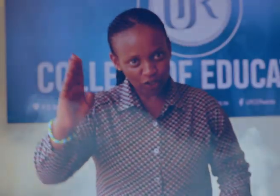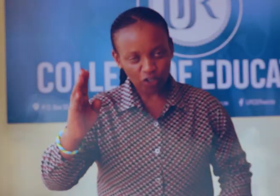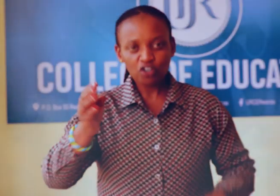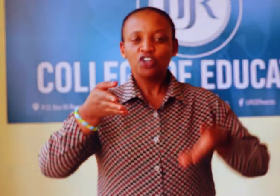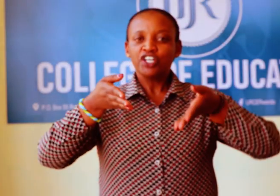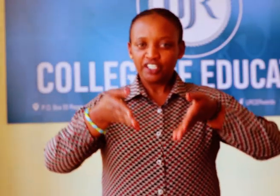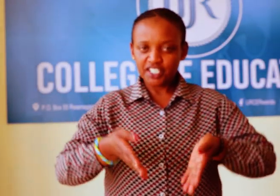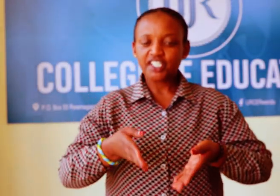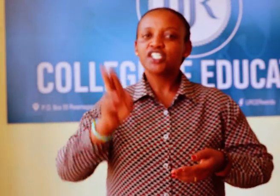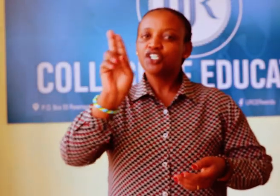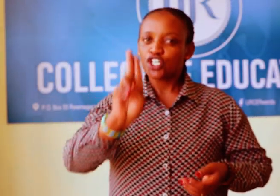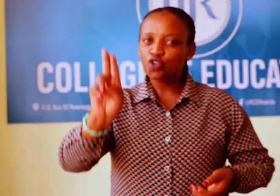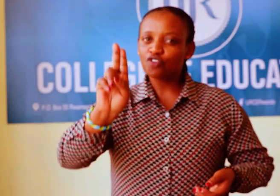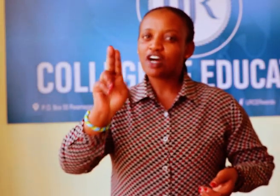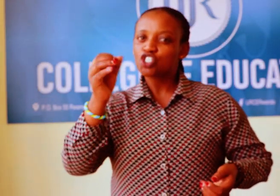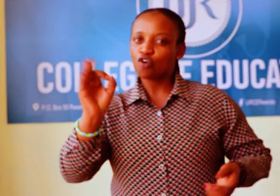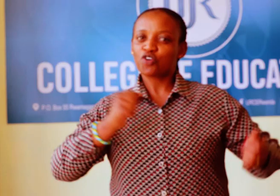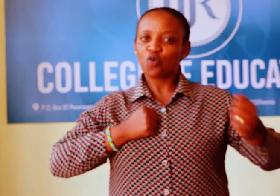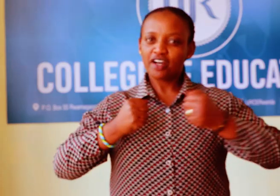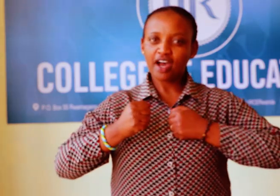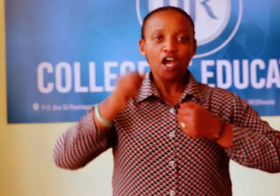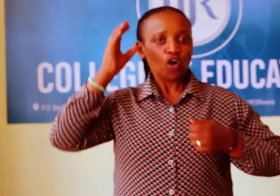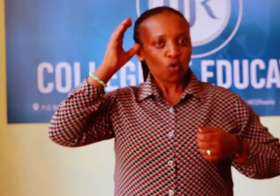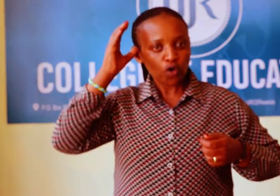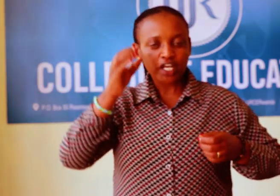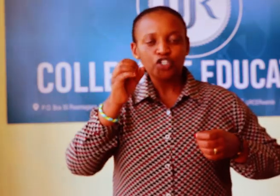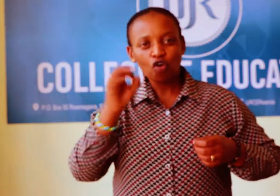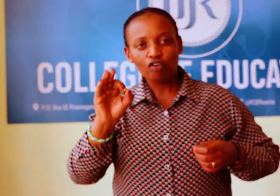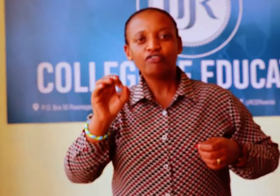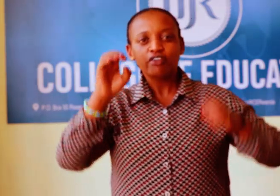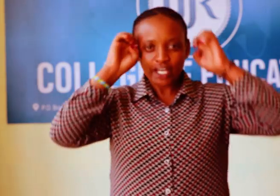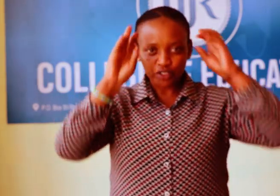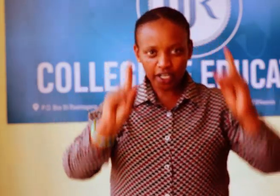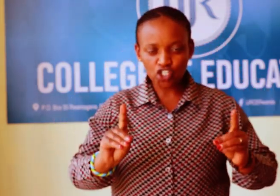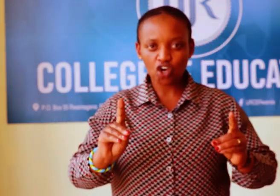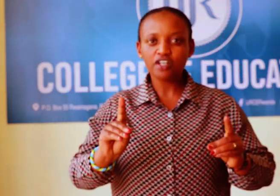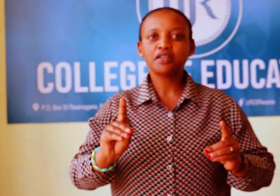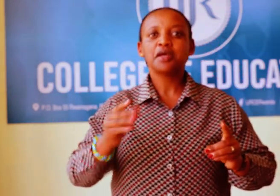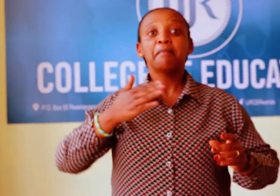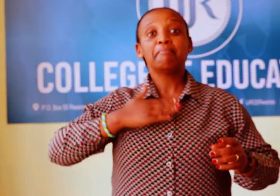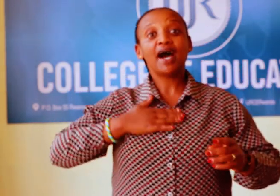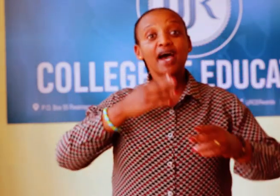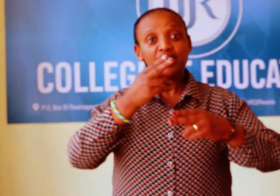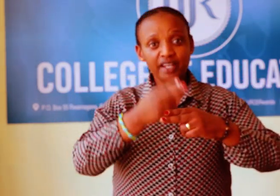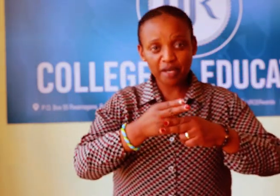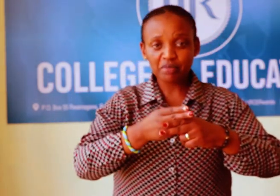Hello, this is University of Rwanda, College of Education. My name